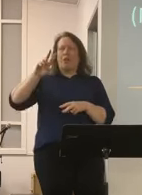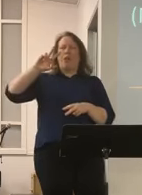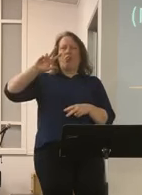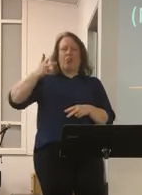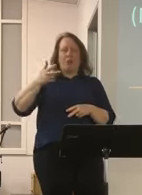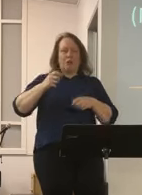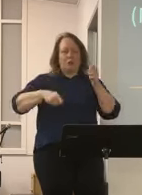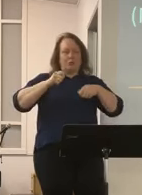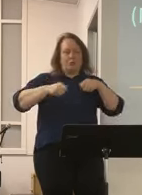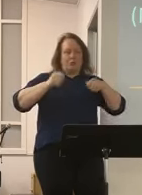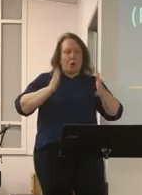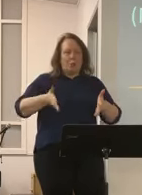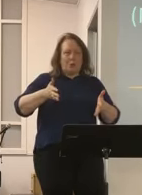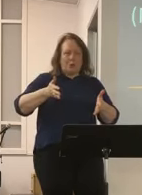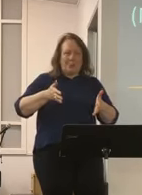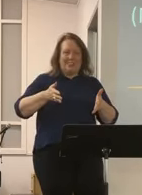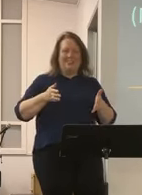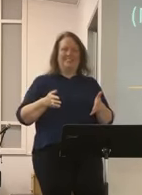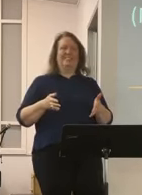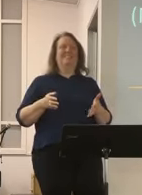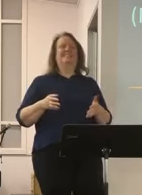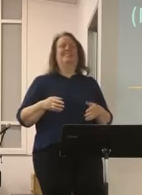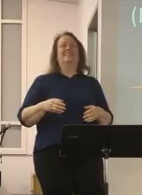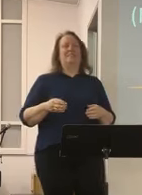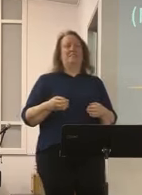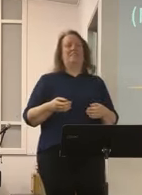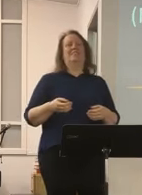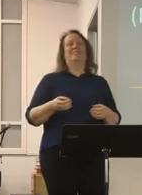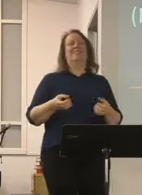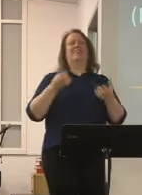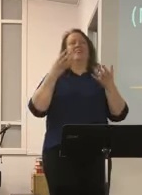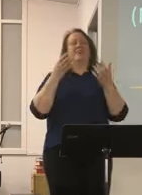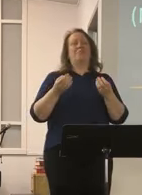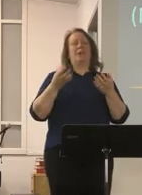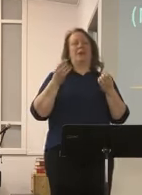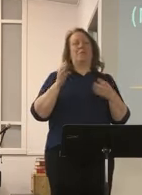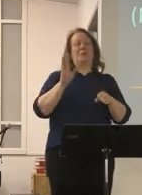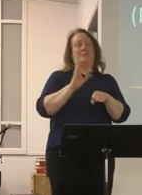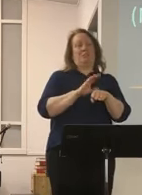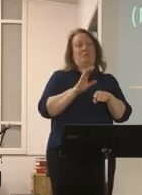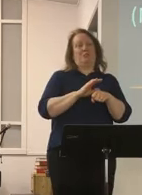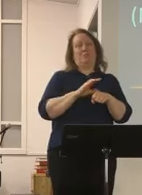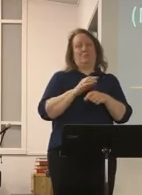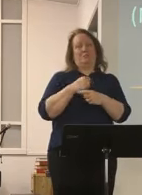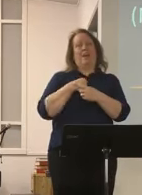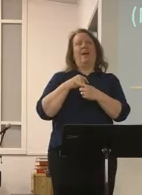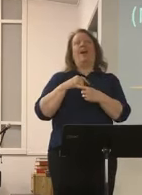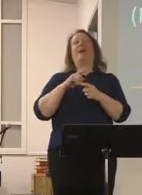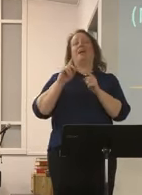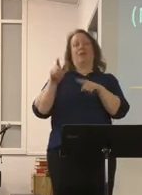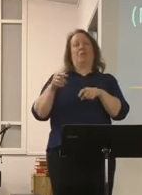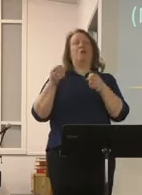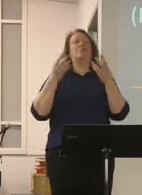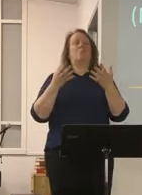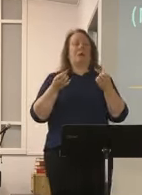been here that we use. In most churches, I don't know if you guys, I've been in a lot of churches,